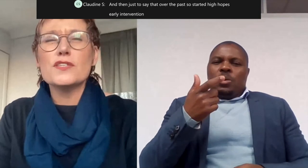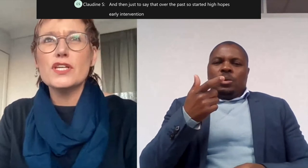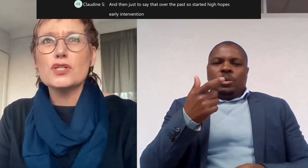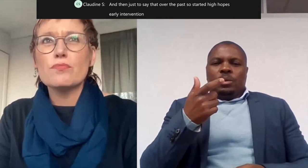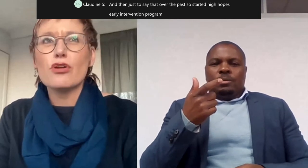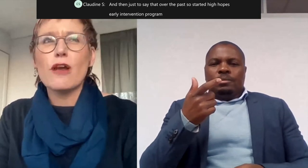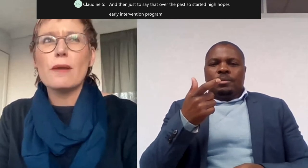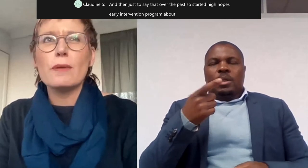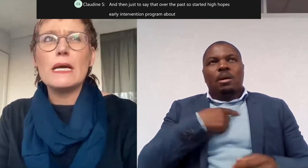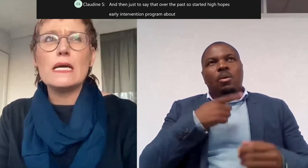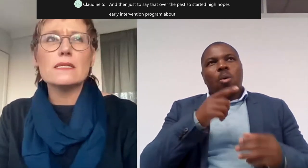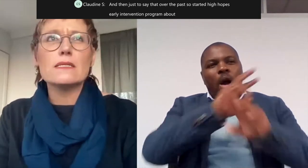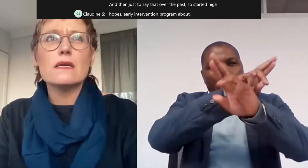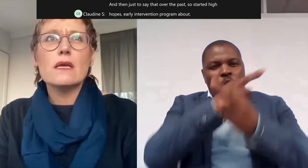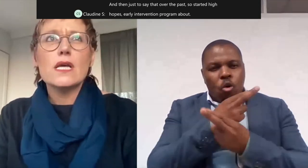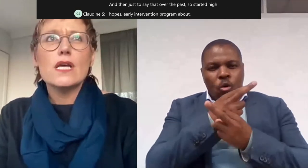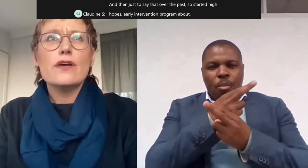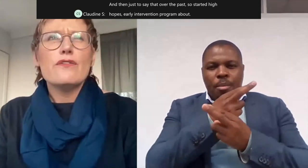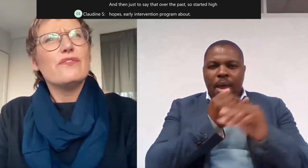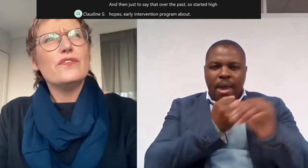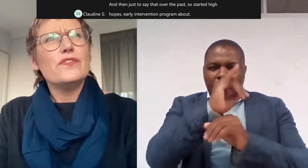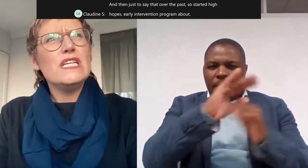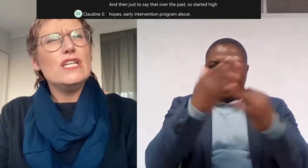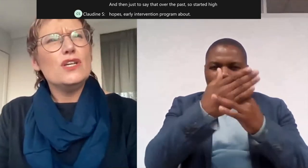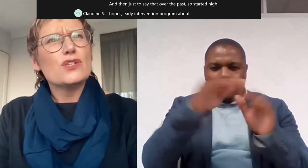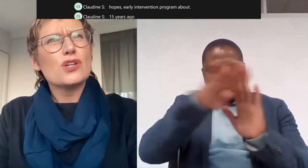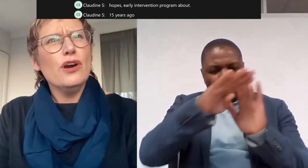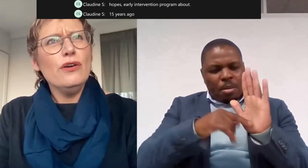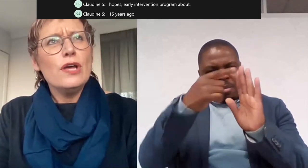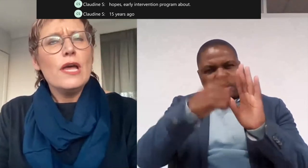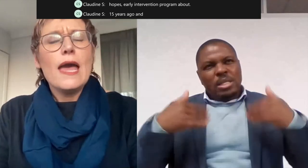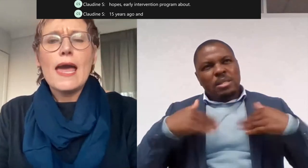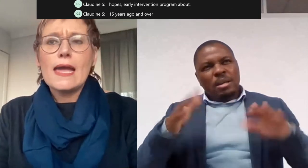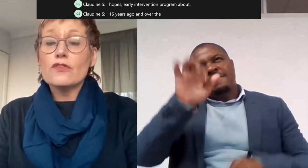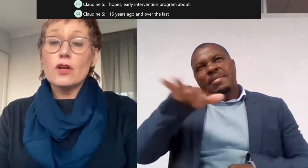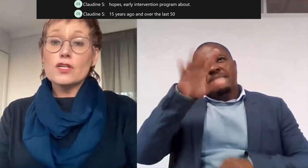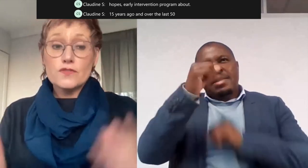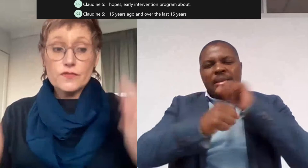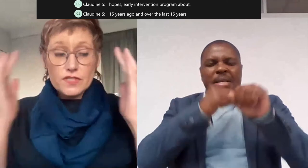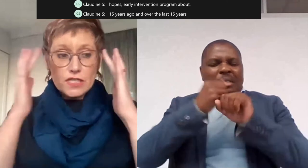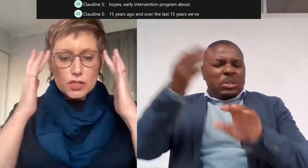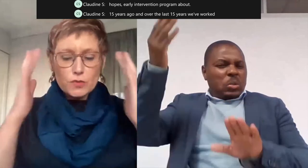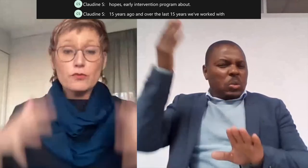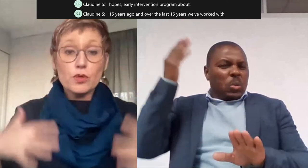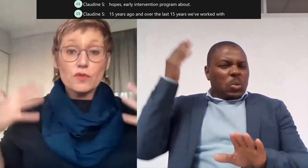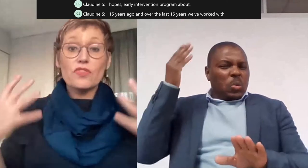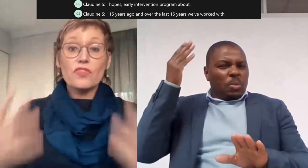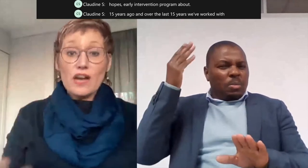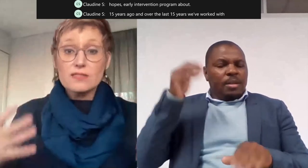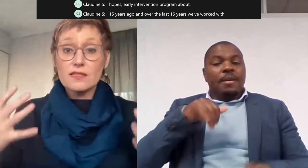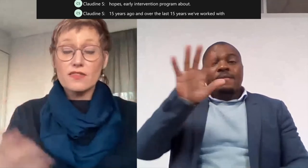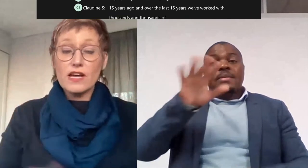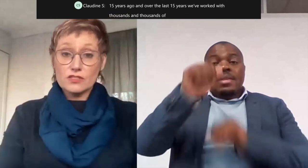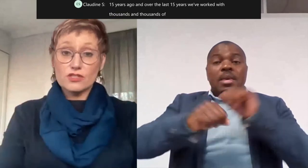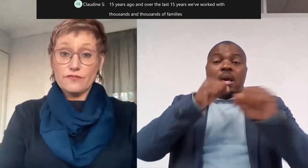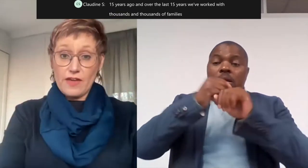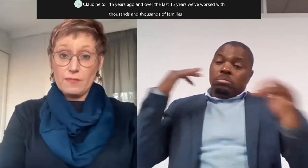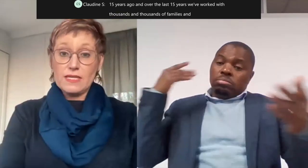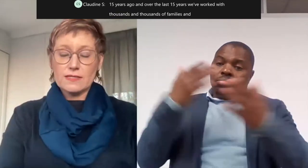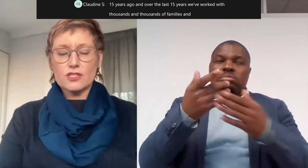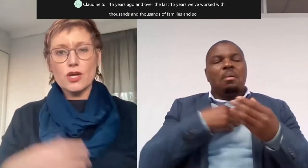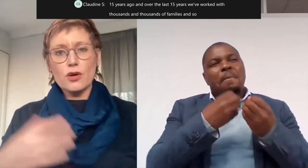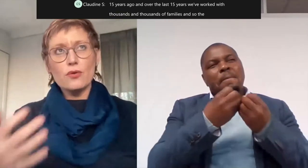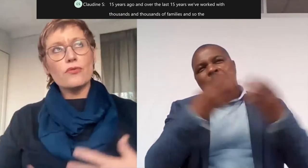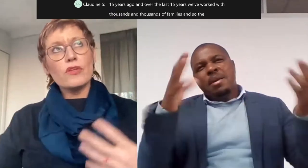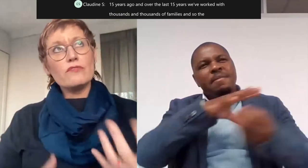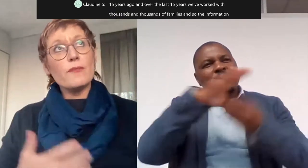High Hopes Early Intervention Program about 15 years ago. And over the last 15 years, we've worked with thousands and thousands